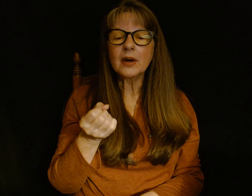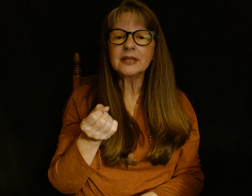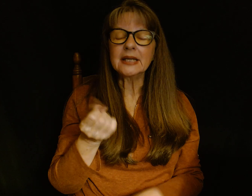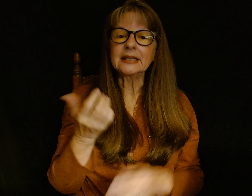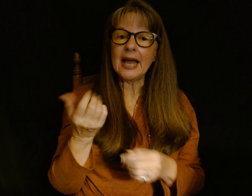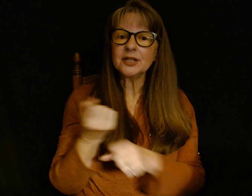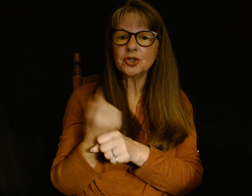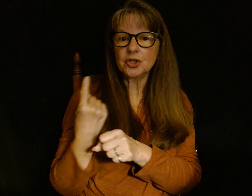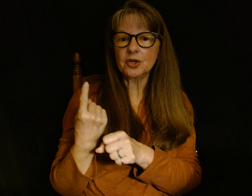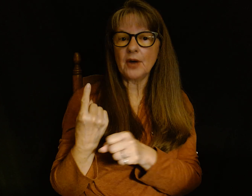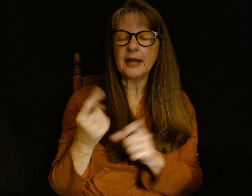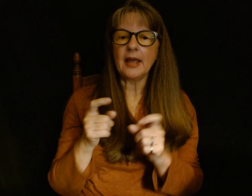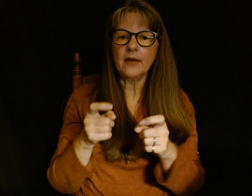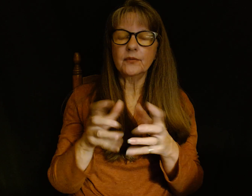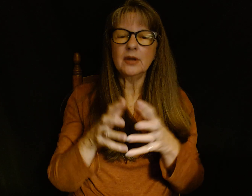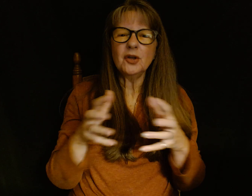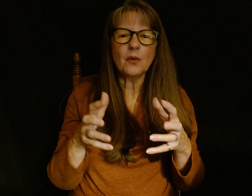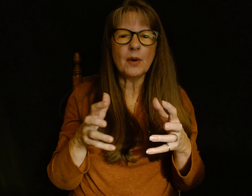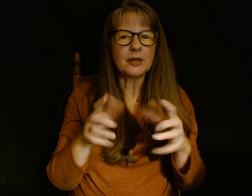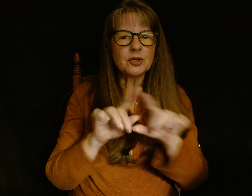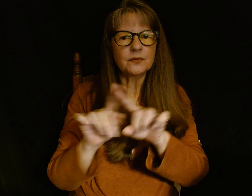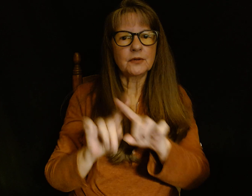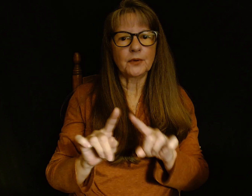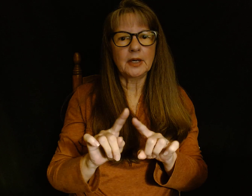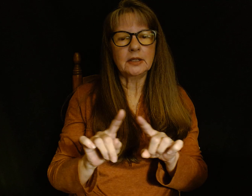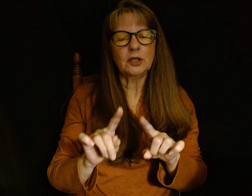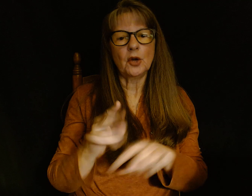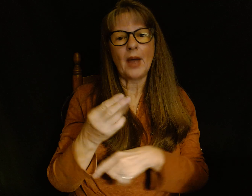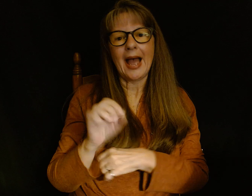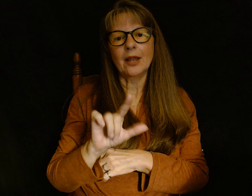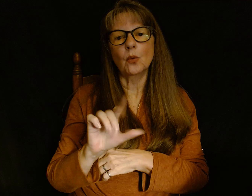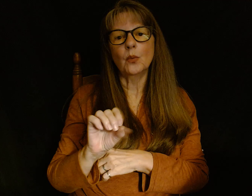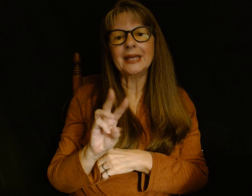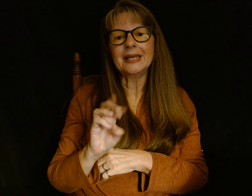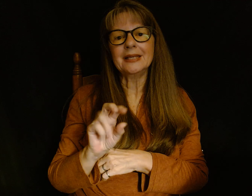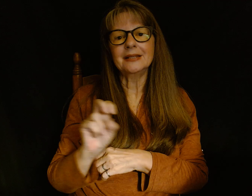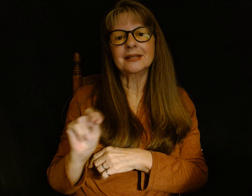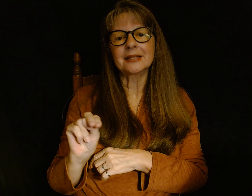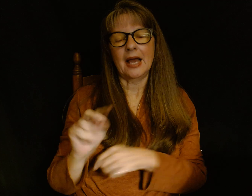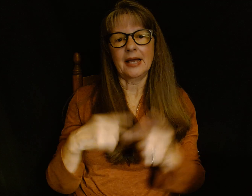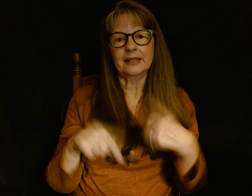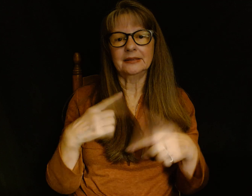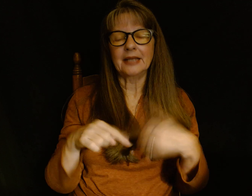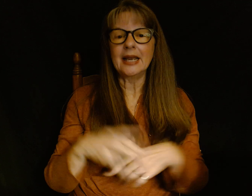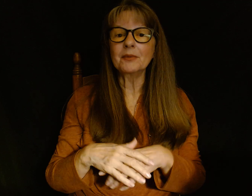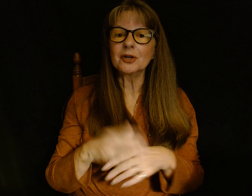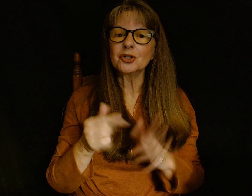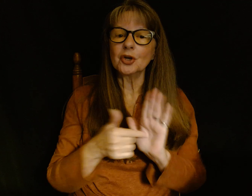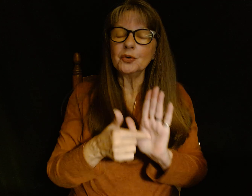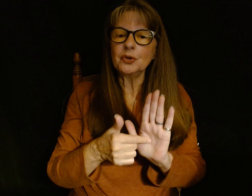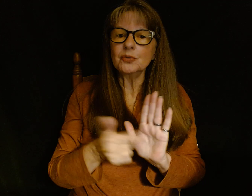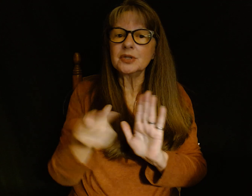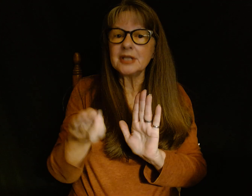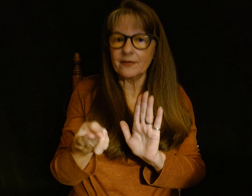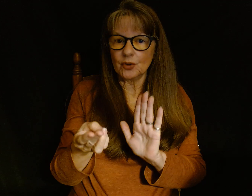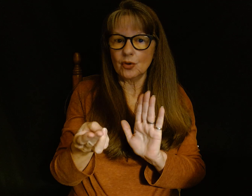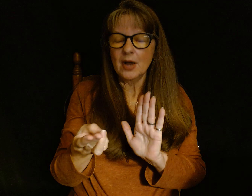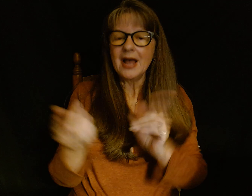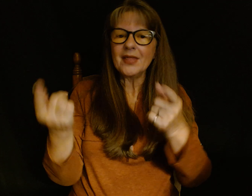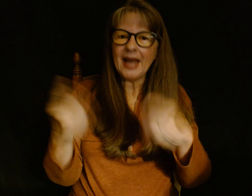to, last year I gave, a bunch of different, Halloween signs. And I'm going to show you several that